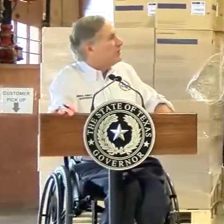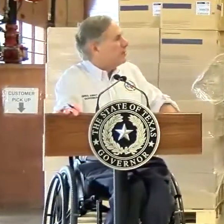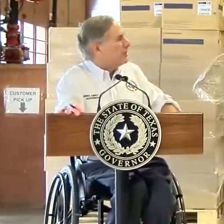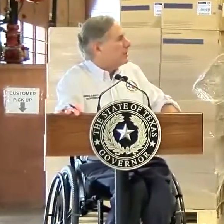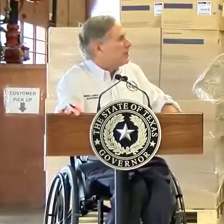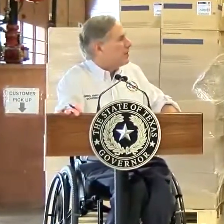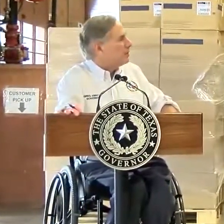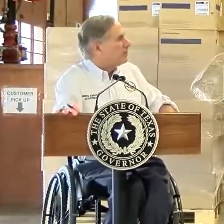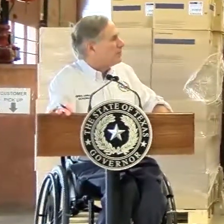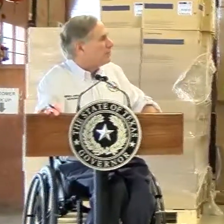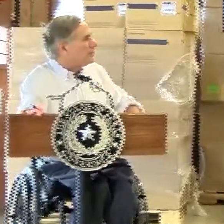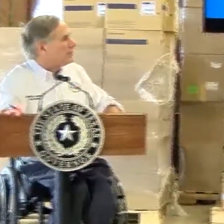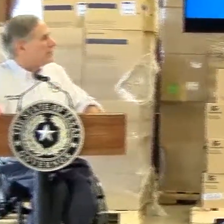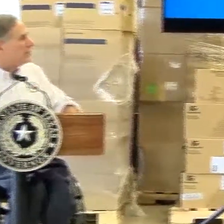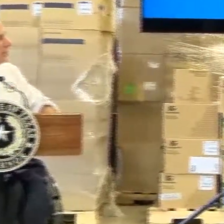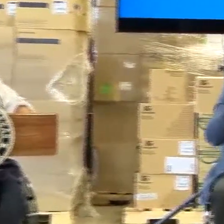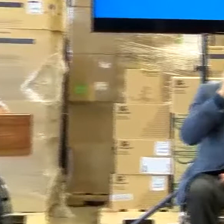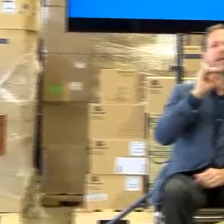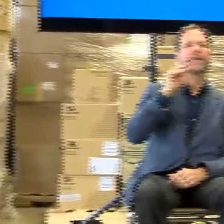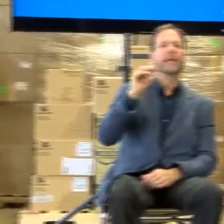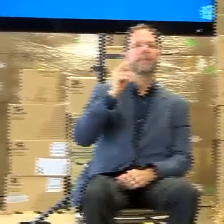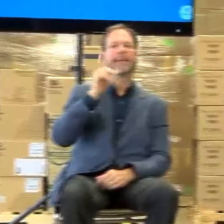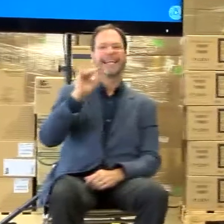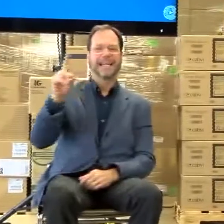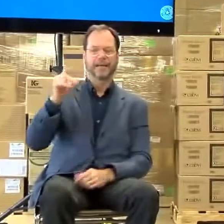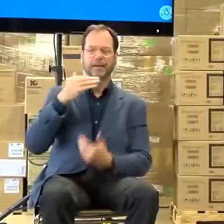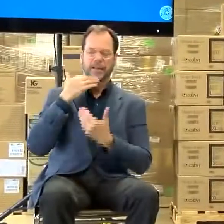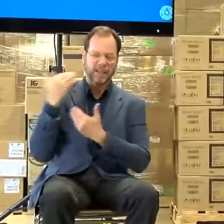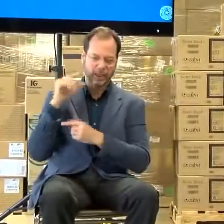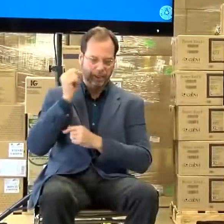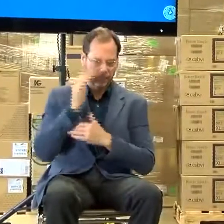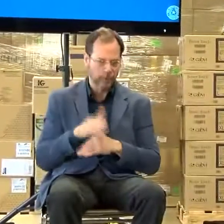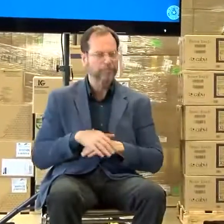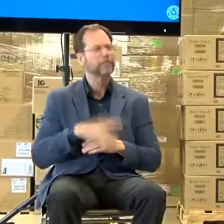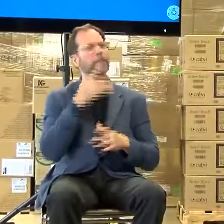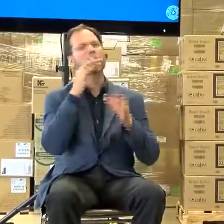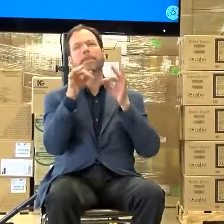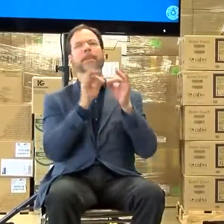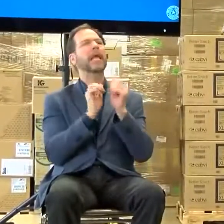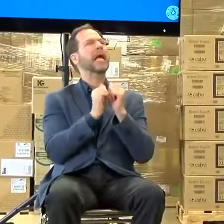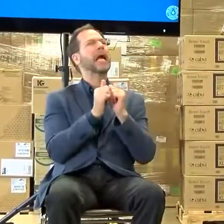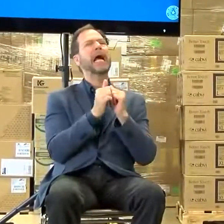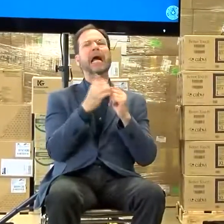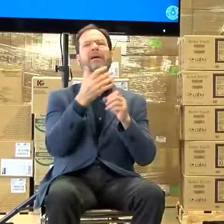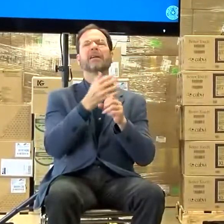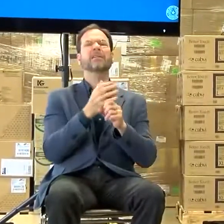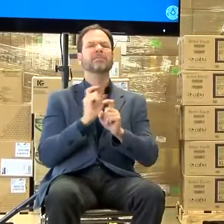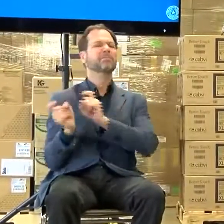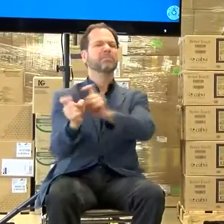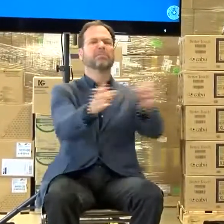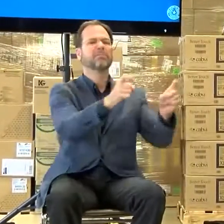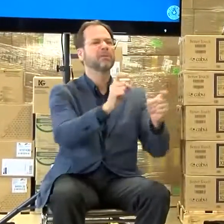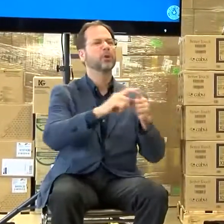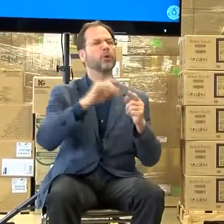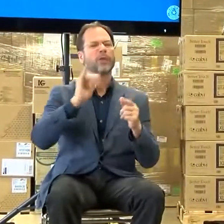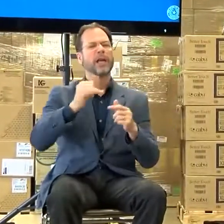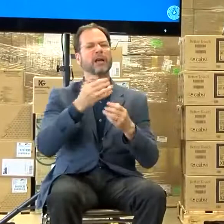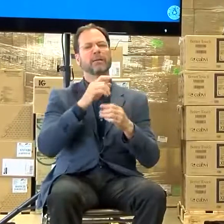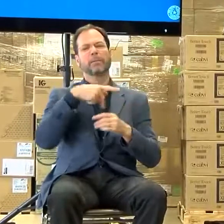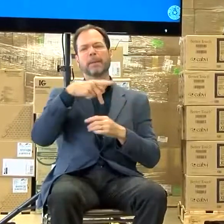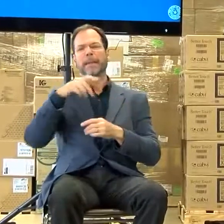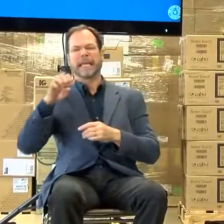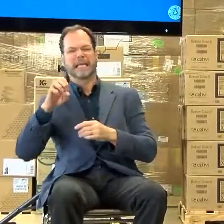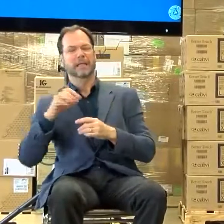Chief Nimkid come up. Thank you, Governor. Quickly talk about how we are getting the PPE distributed. And first is, as